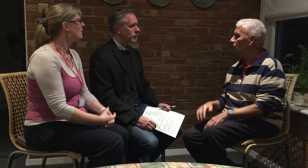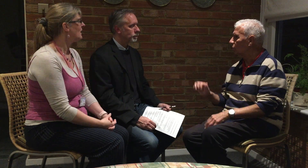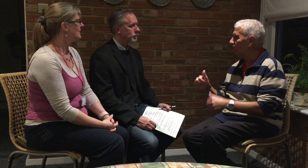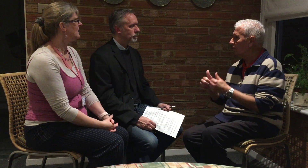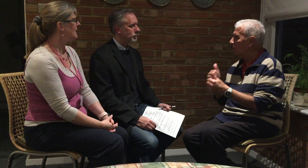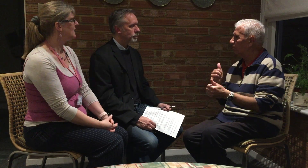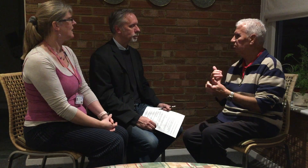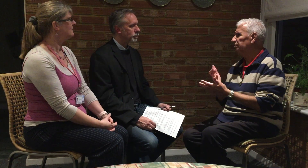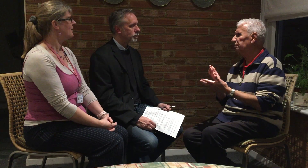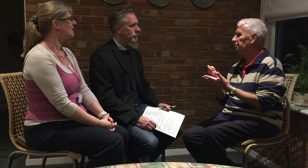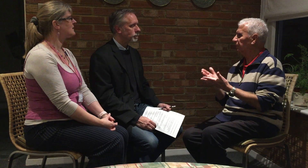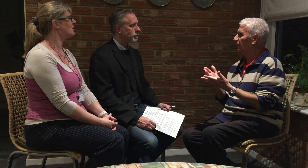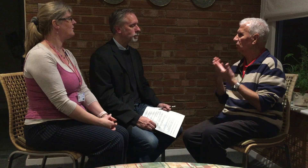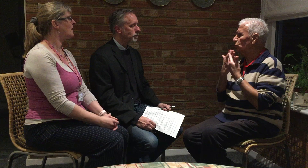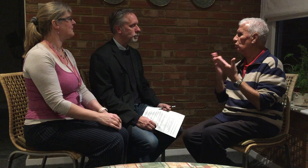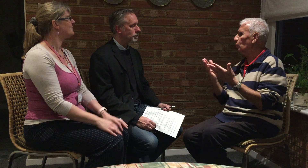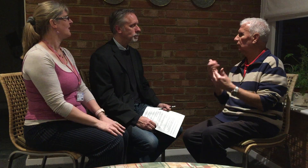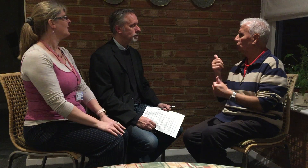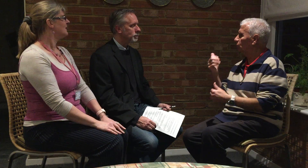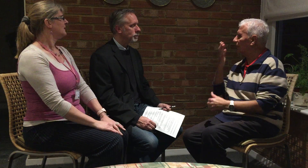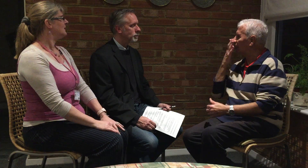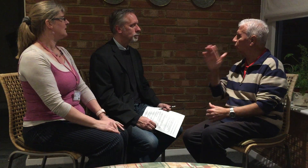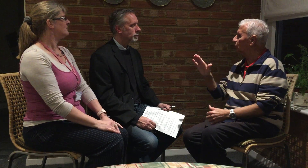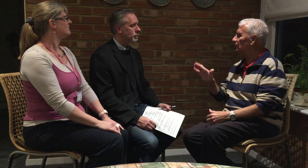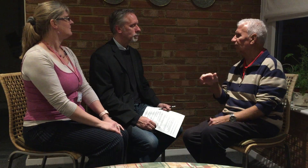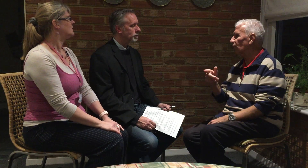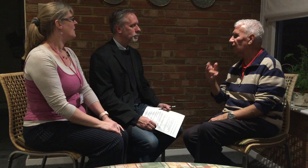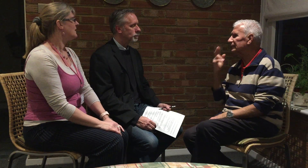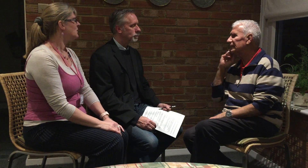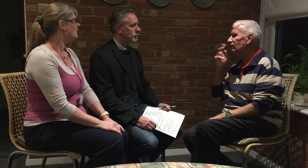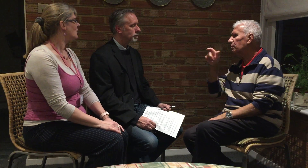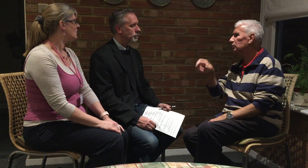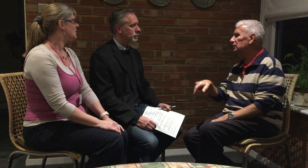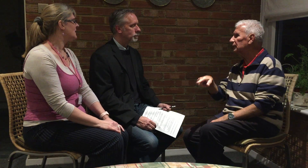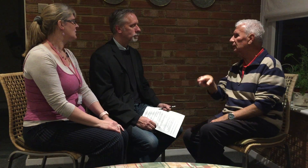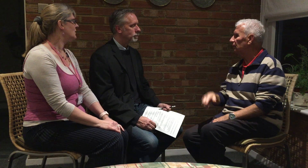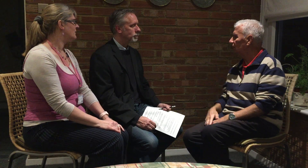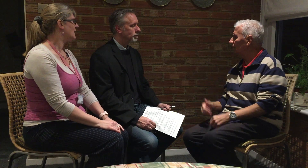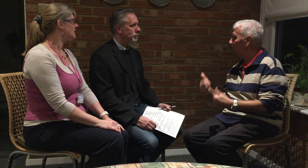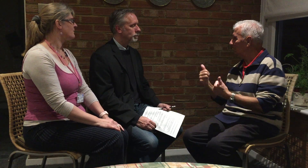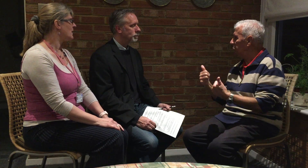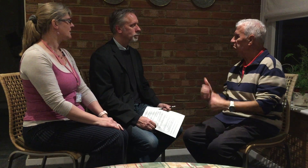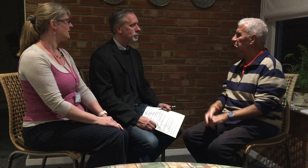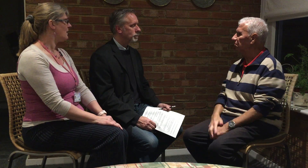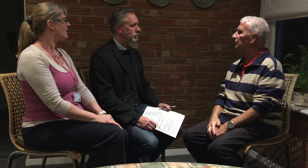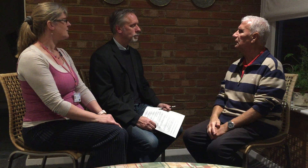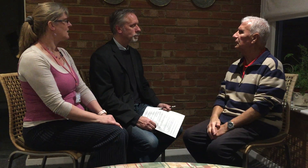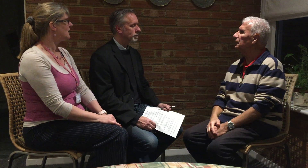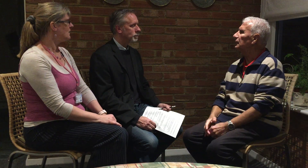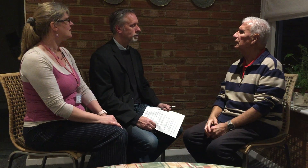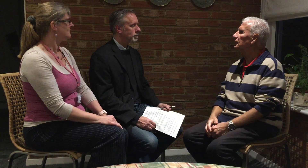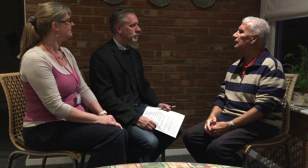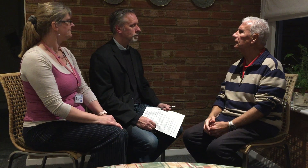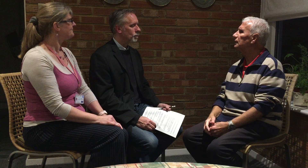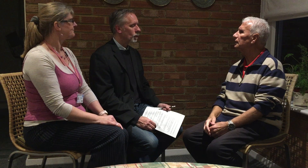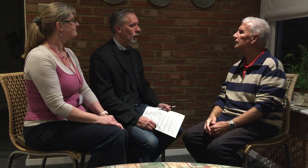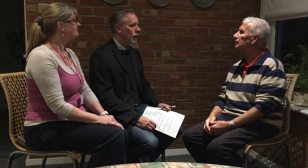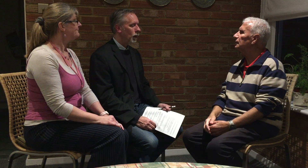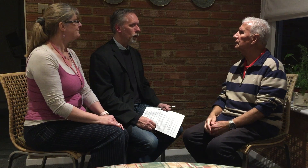Oh, lovely, yeah. No, that's good fun. You know, showing that you've got good attitude for that deaf person. No, that's really good.